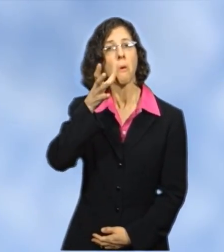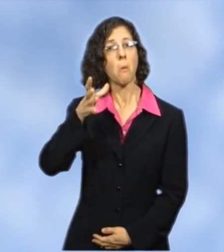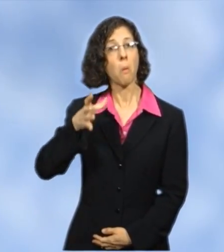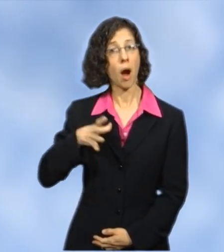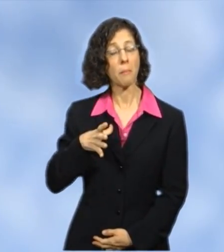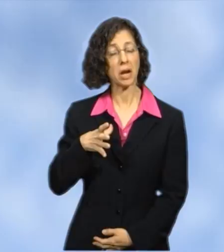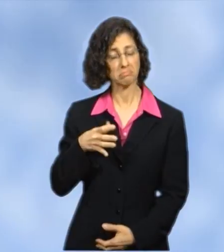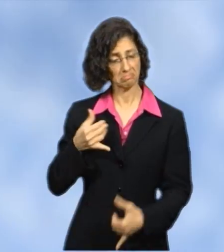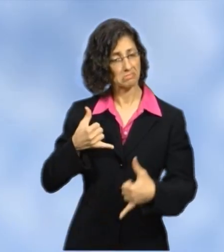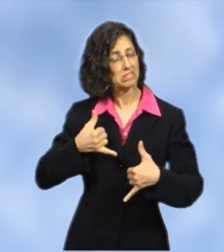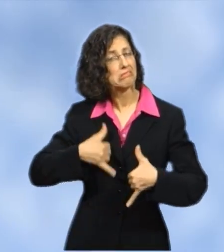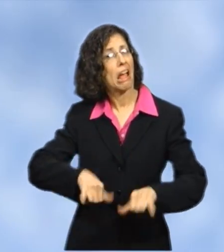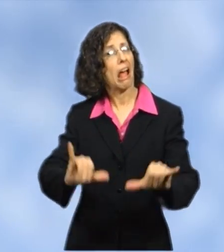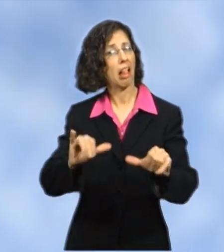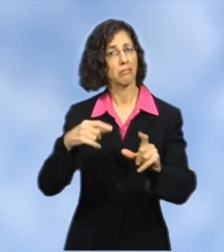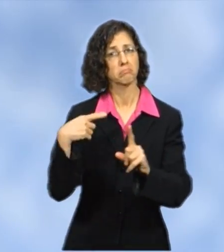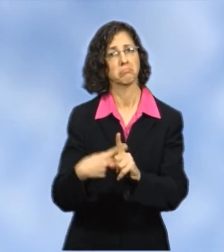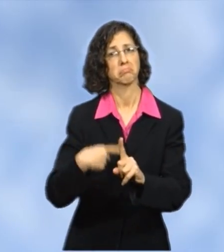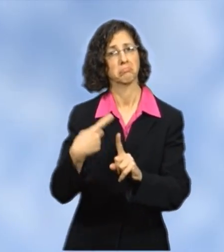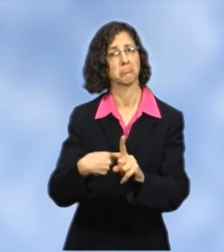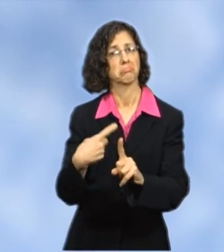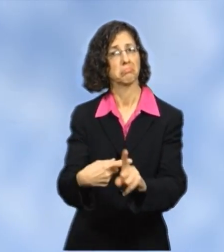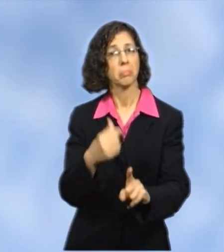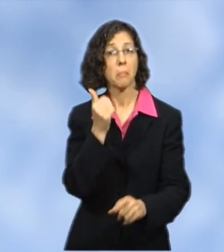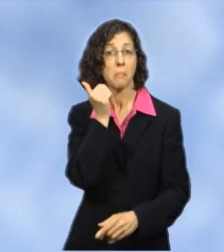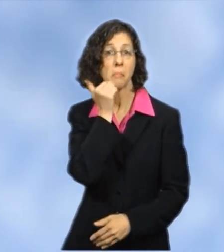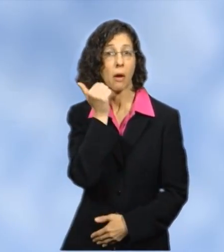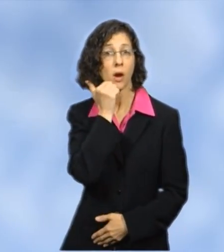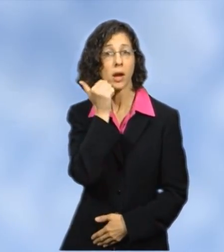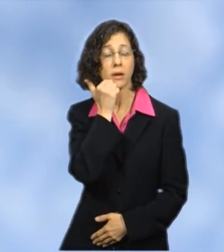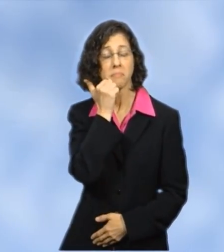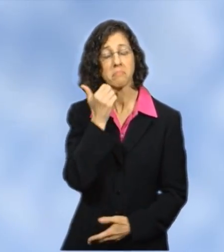For women who still have regular periods,